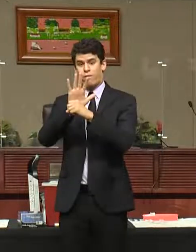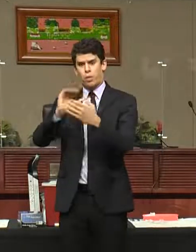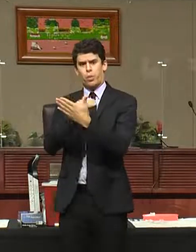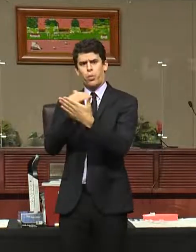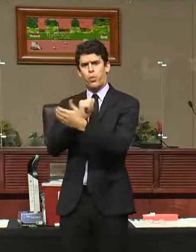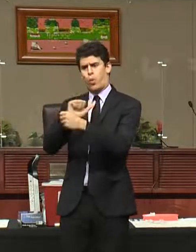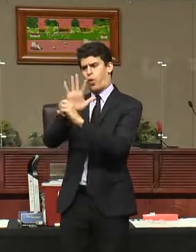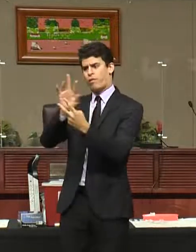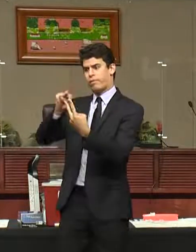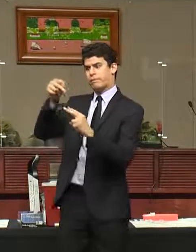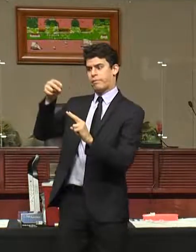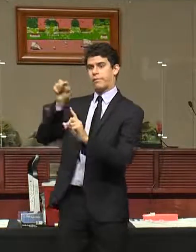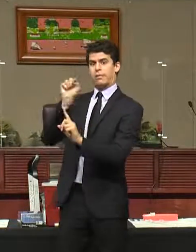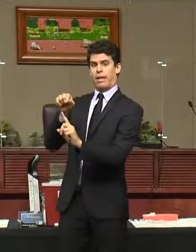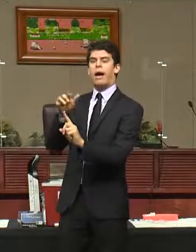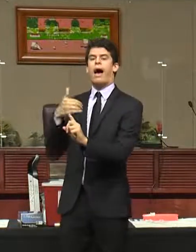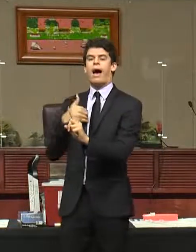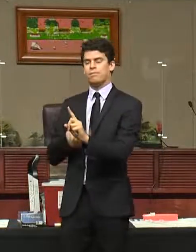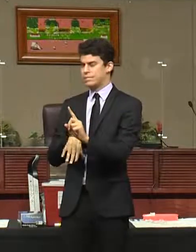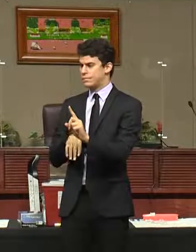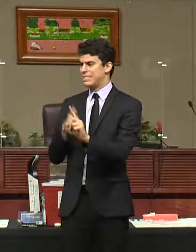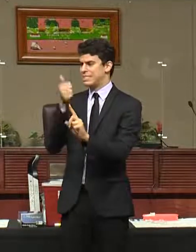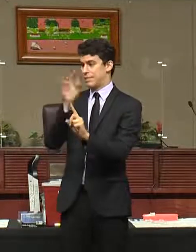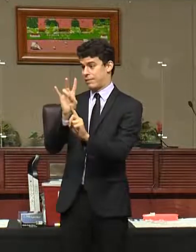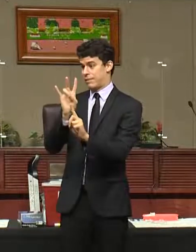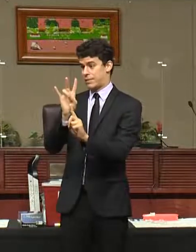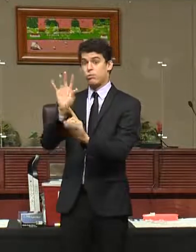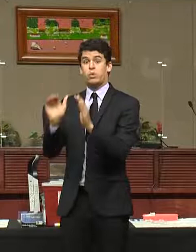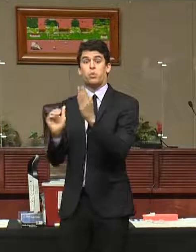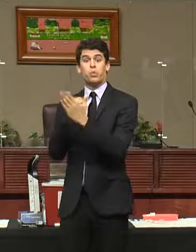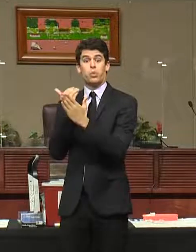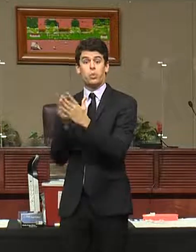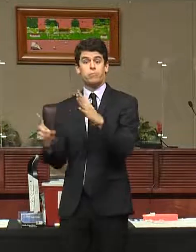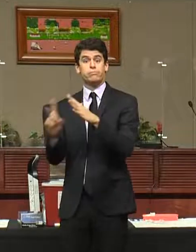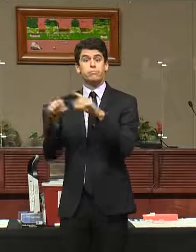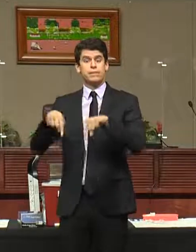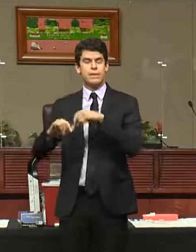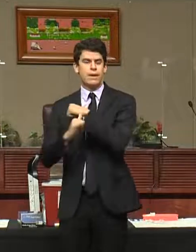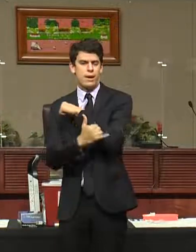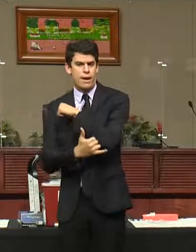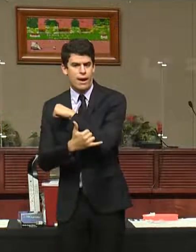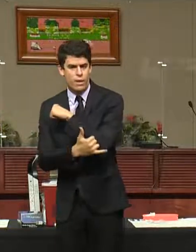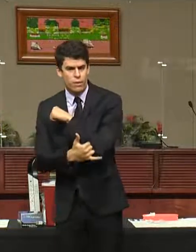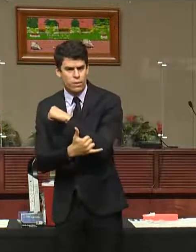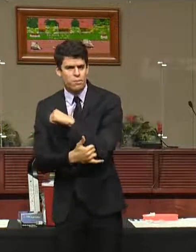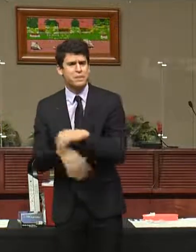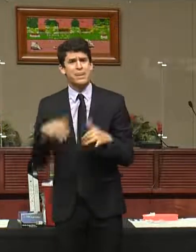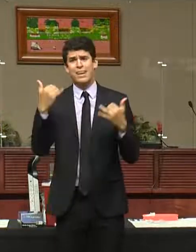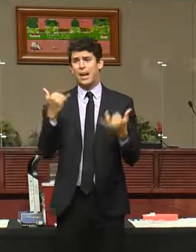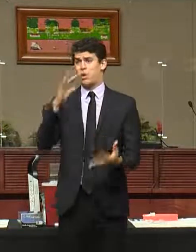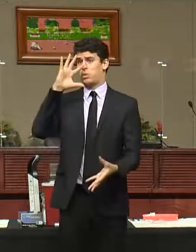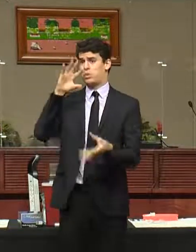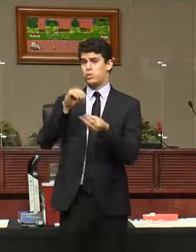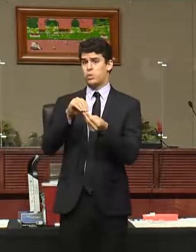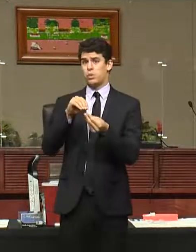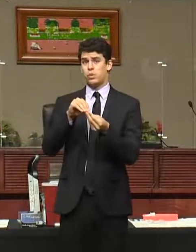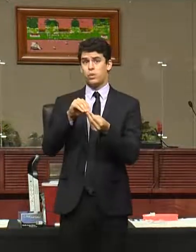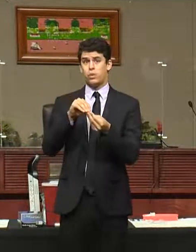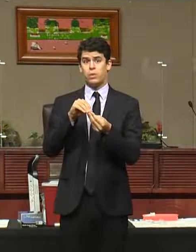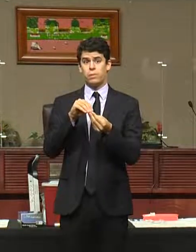additional variant cases, bring a total in our county that we know, and remember it should be larger than this